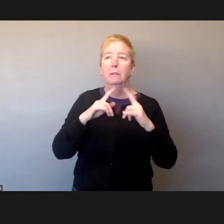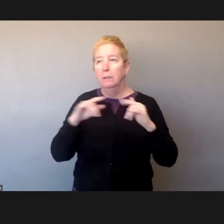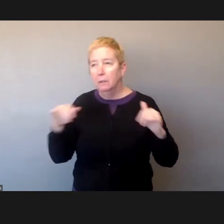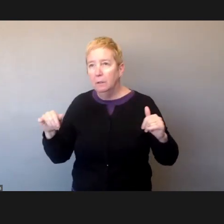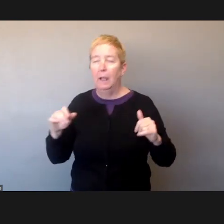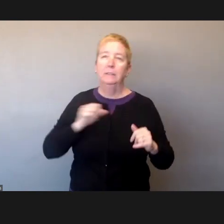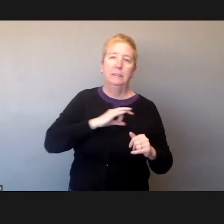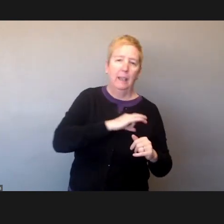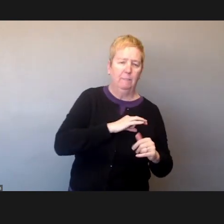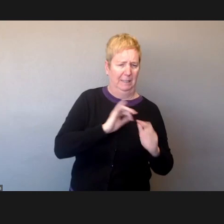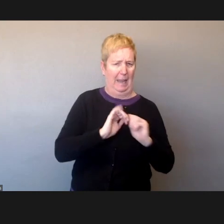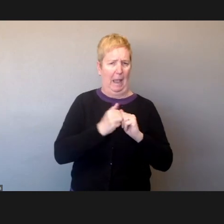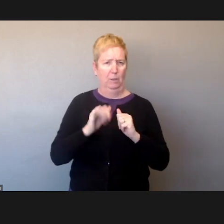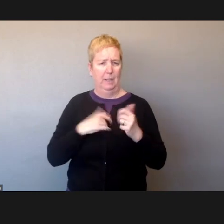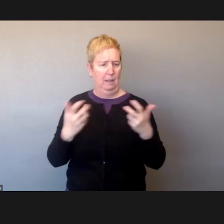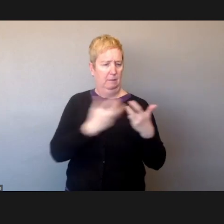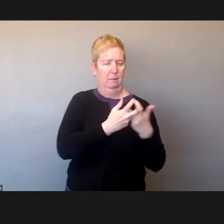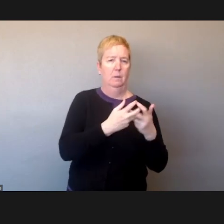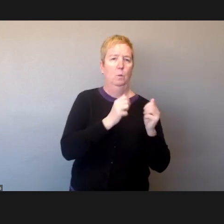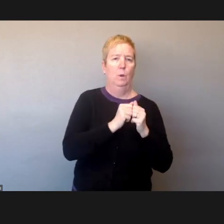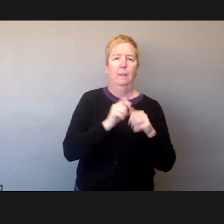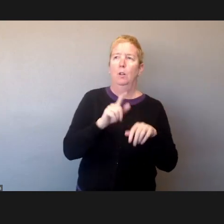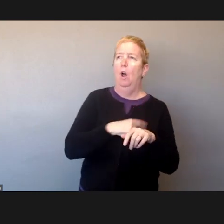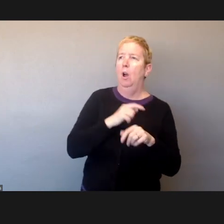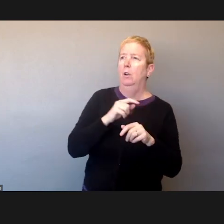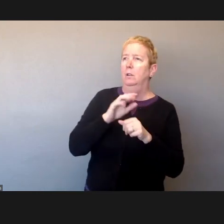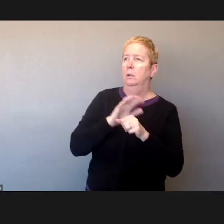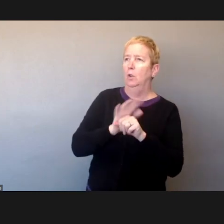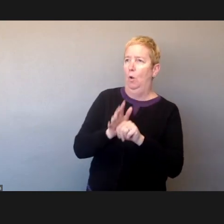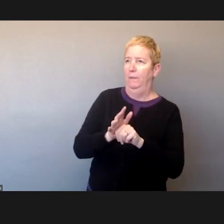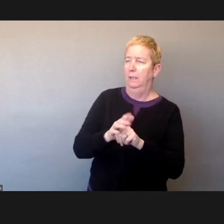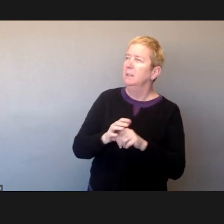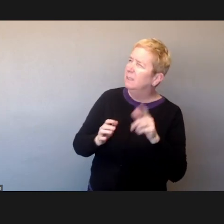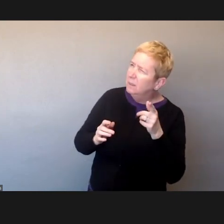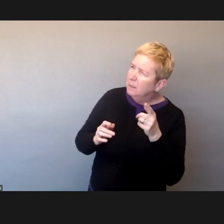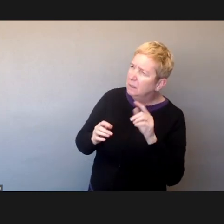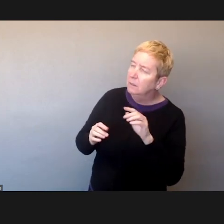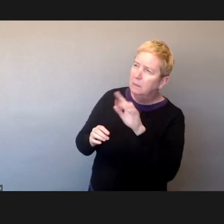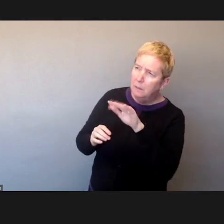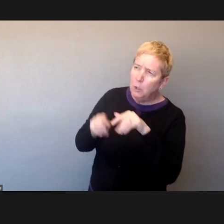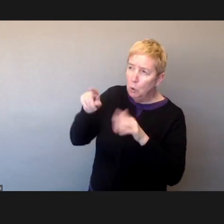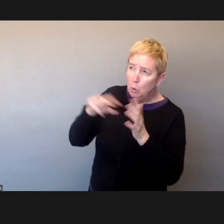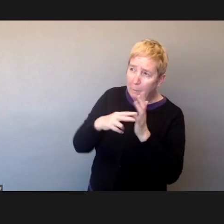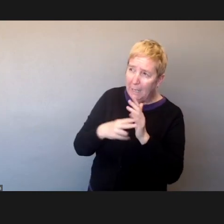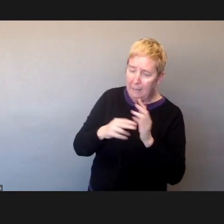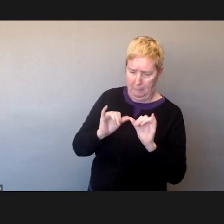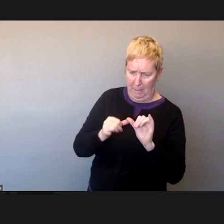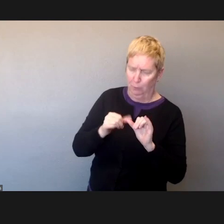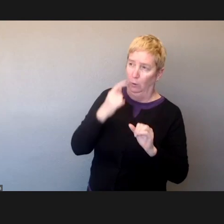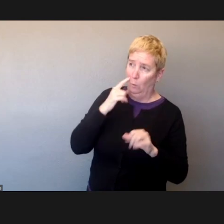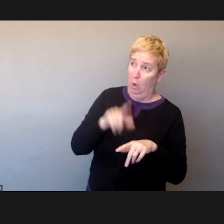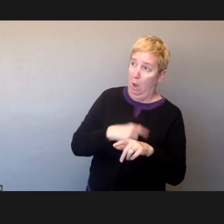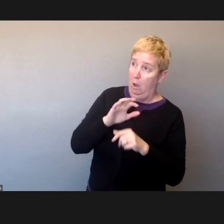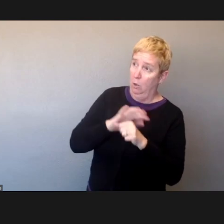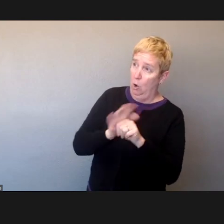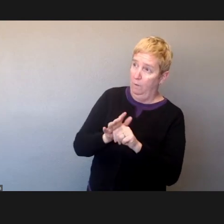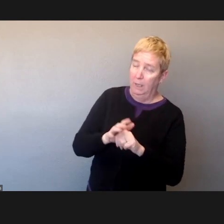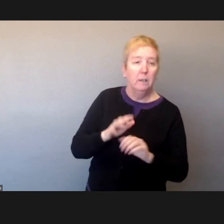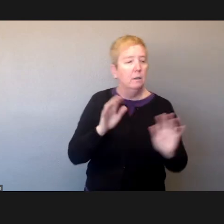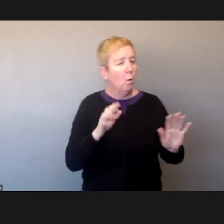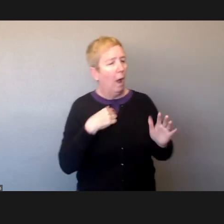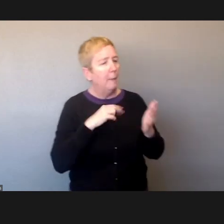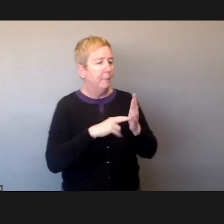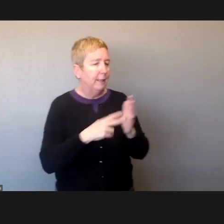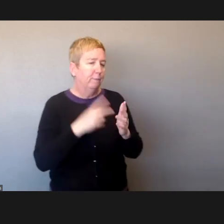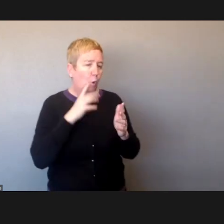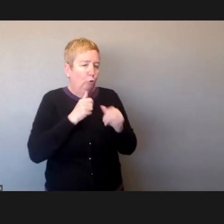reallocations? You mean the metric changes for long COVID, or just the metric changes in Well, general? for tracking the disease, how